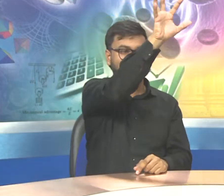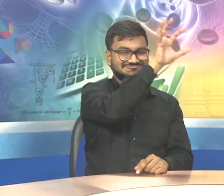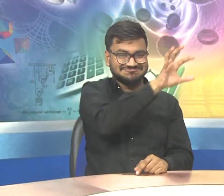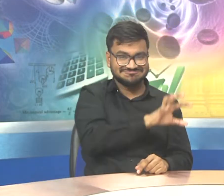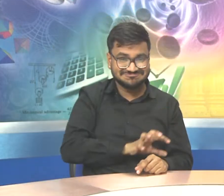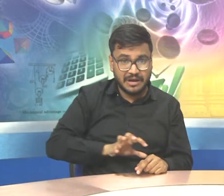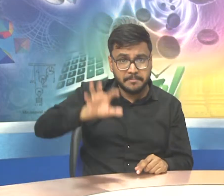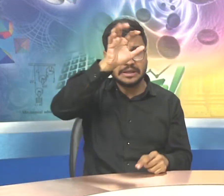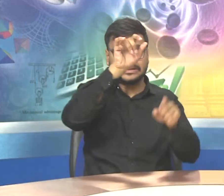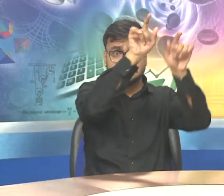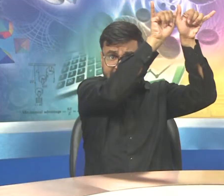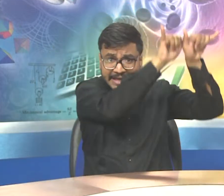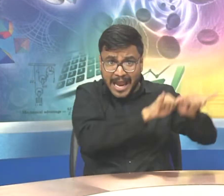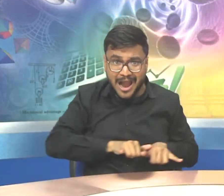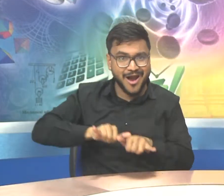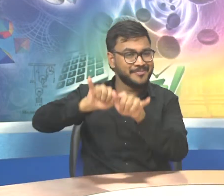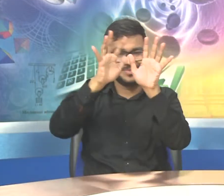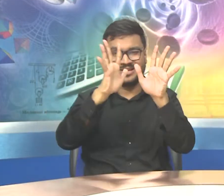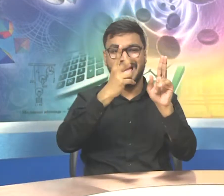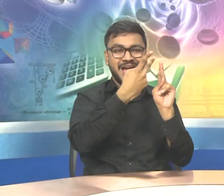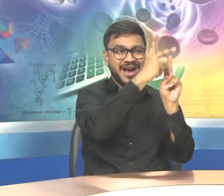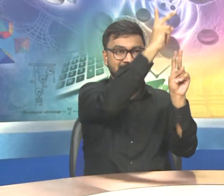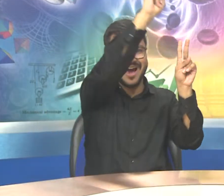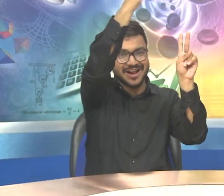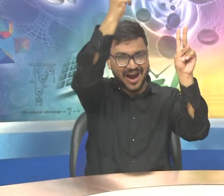is determined by the formula